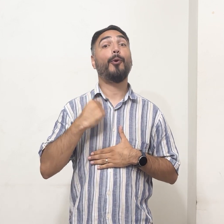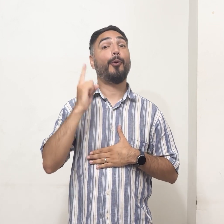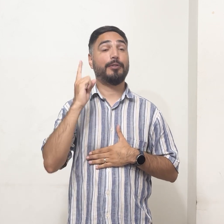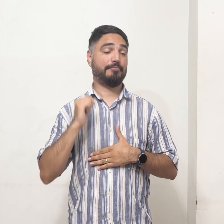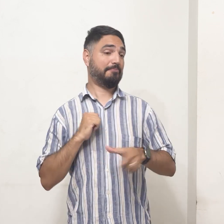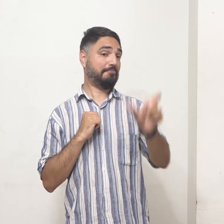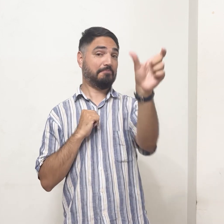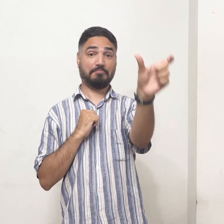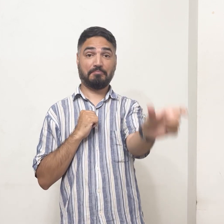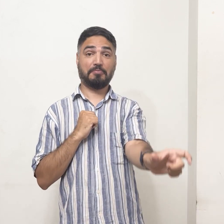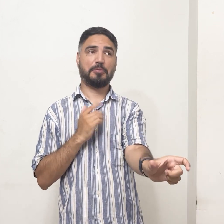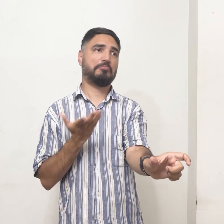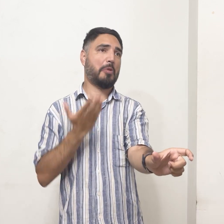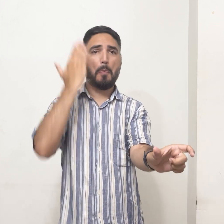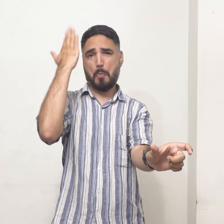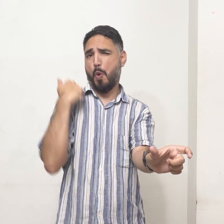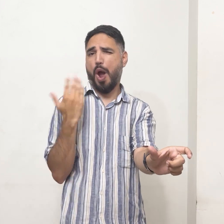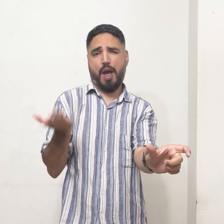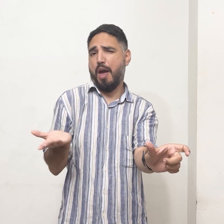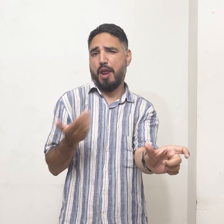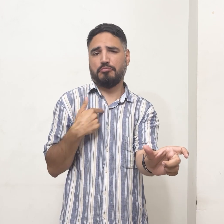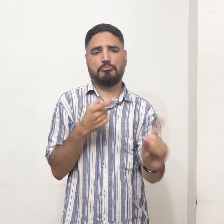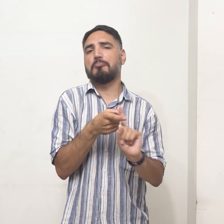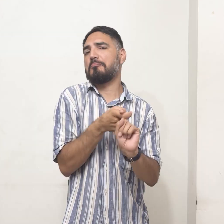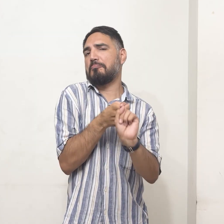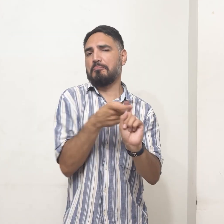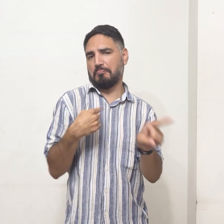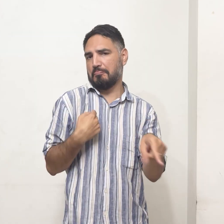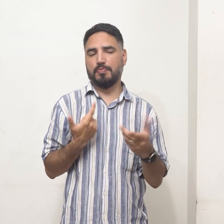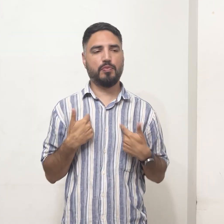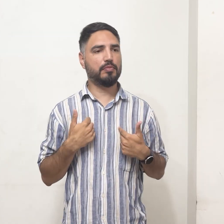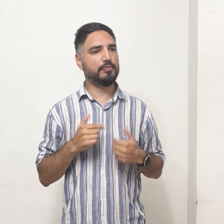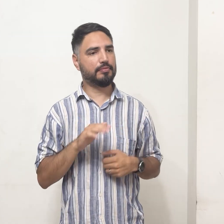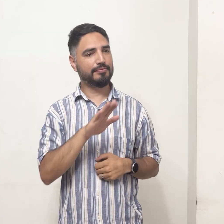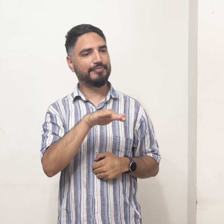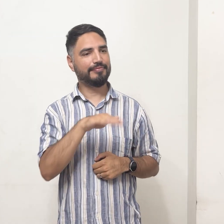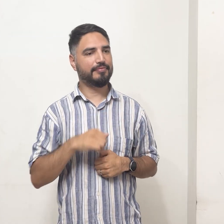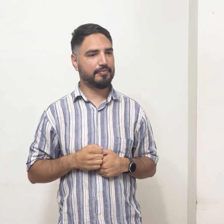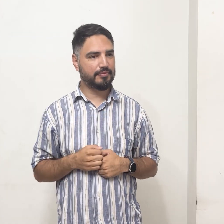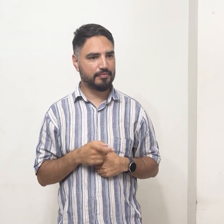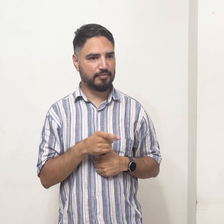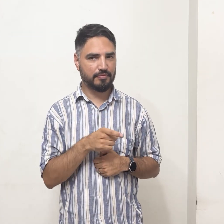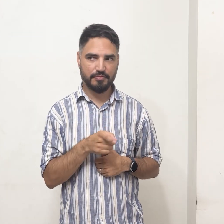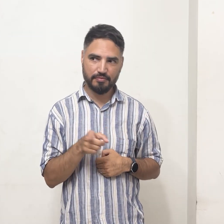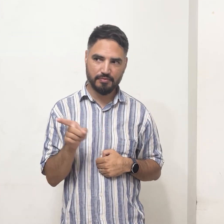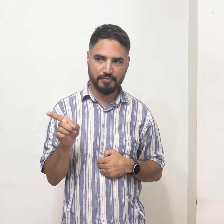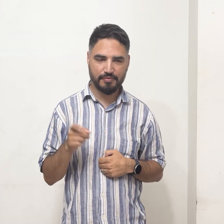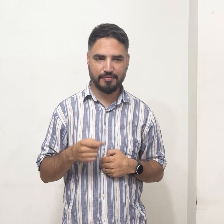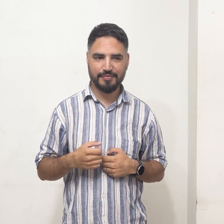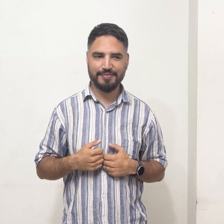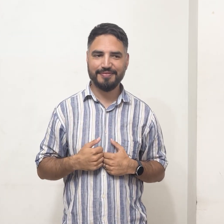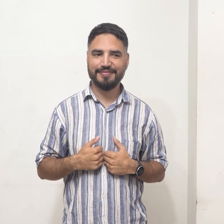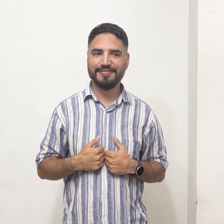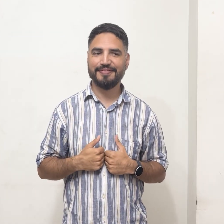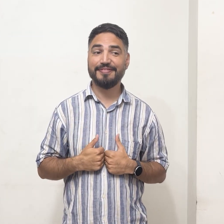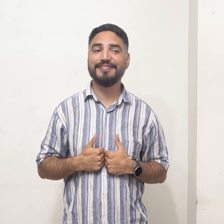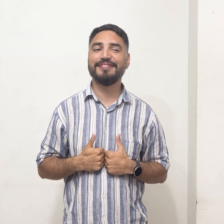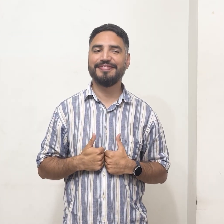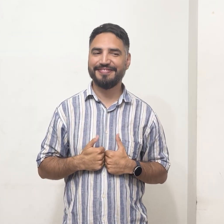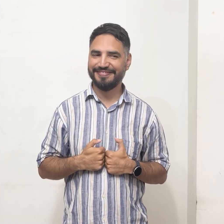example, with a female friend, I joke and say, "That guy over there, oh, that's your boyfriend, ha ha ha